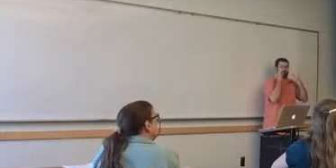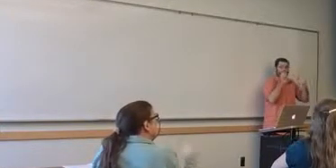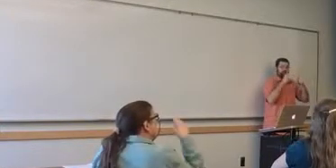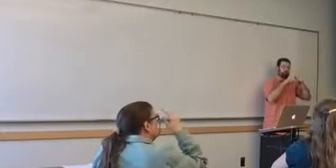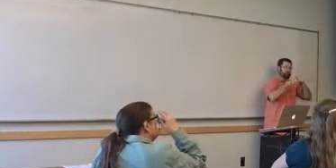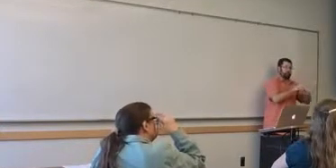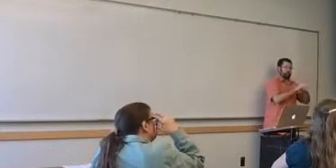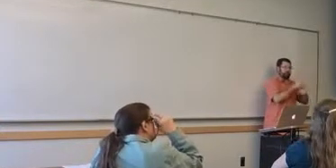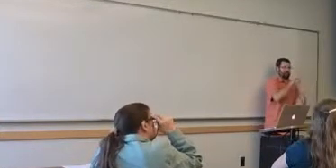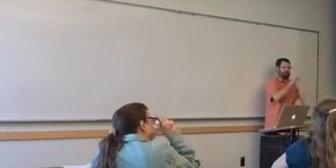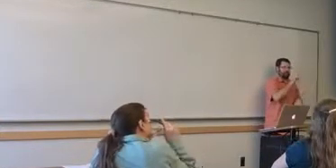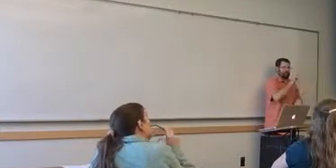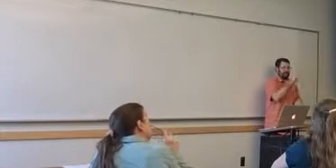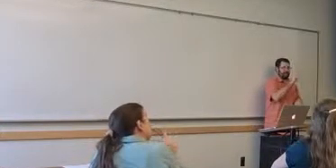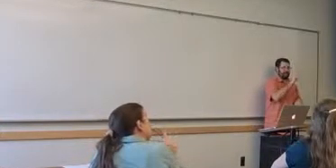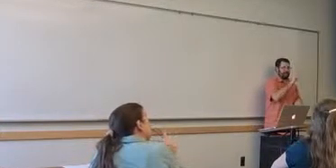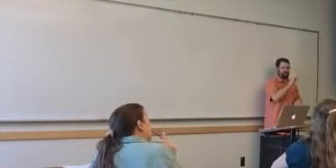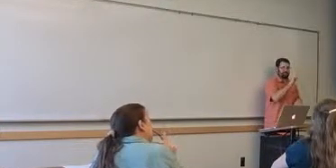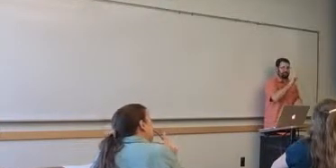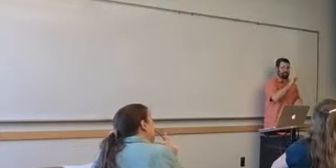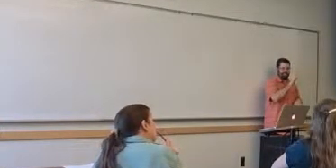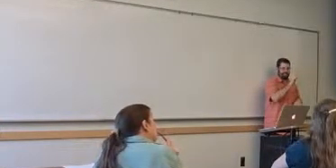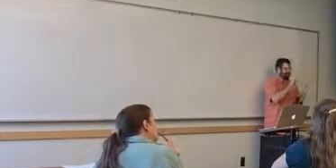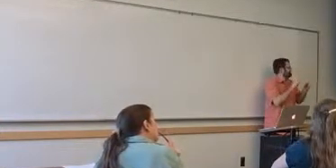English is very dependent on prepositions.